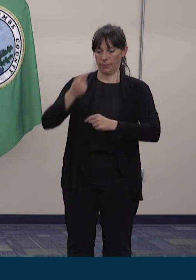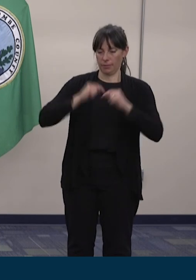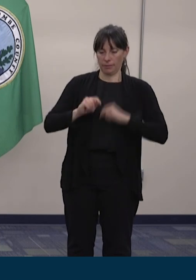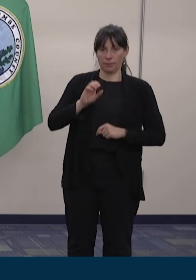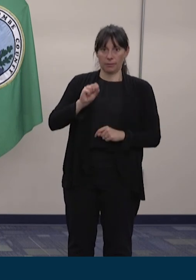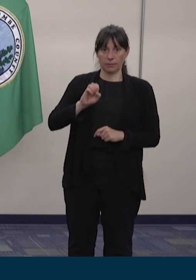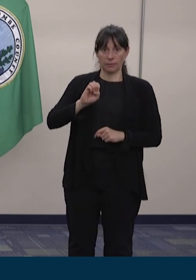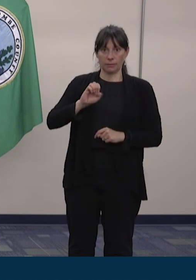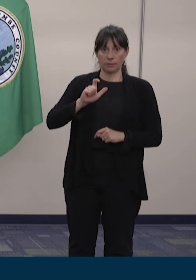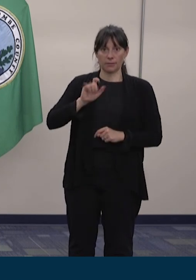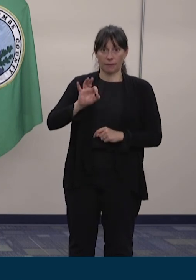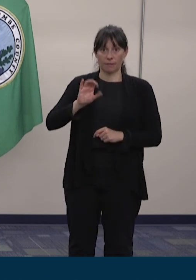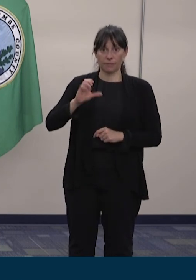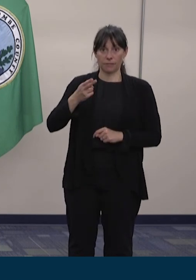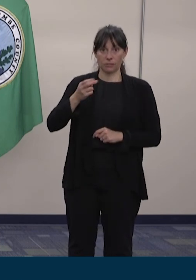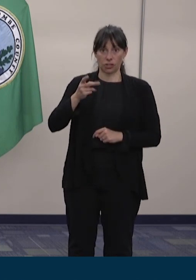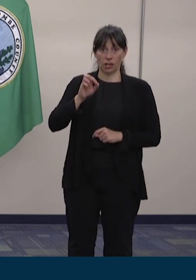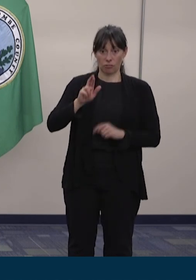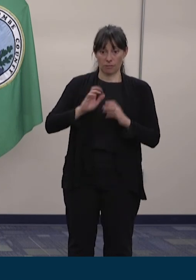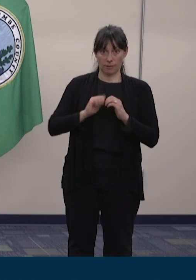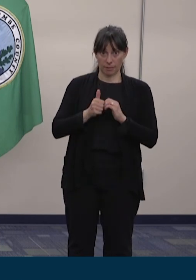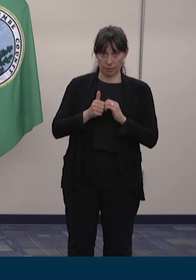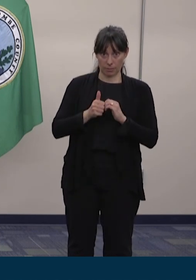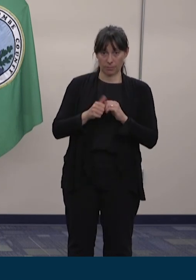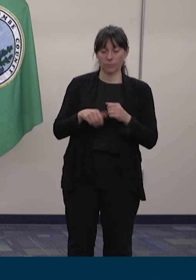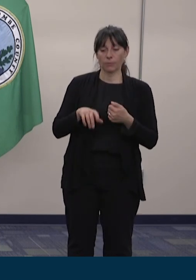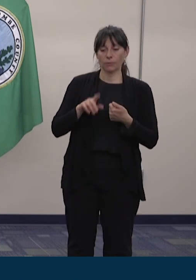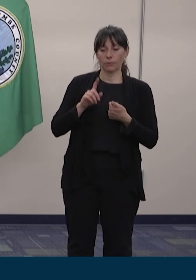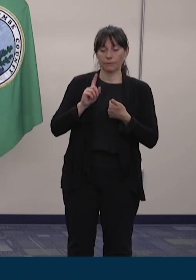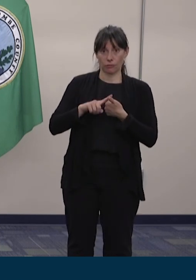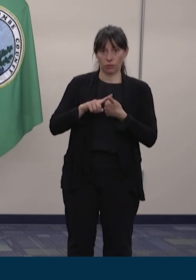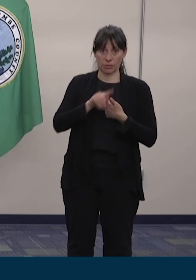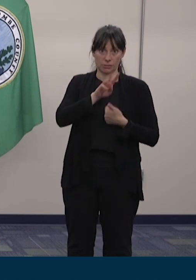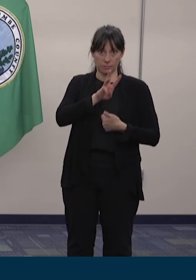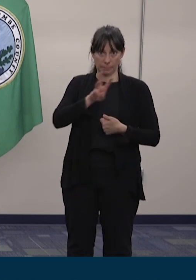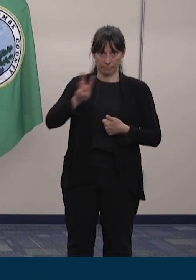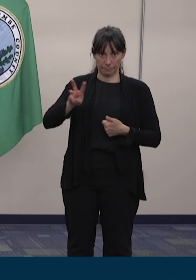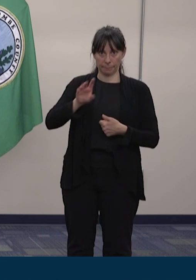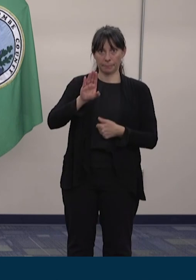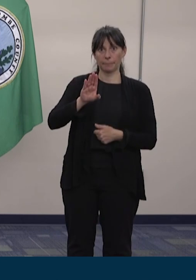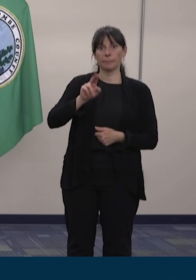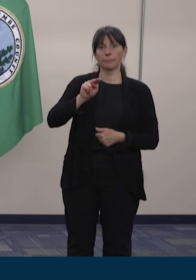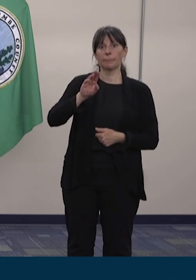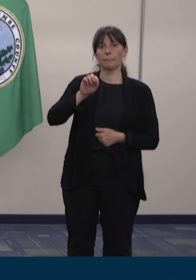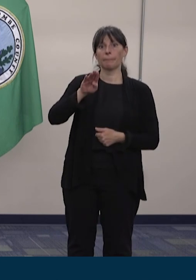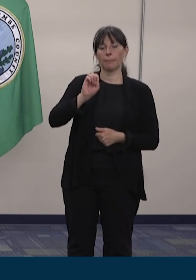First, go Entonces to primero tienen que ir a la página web de